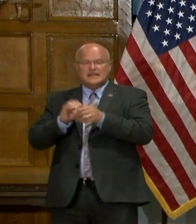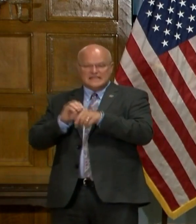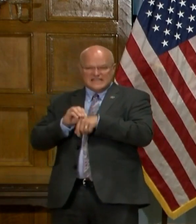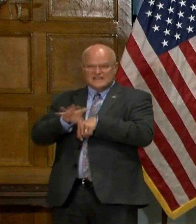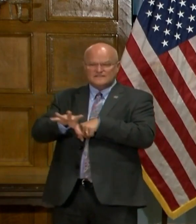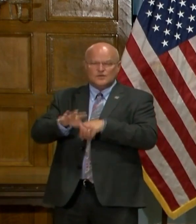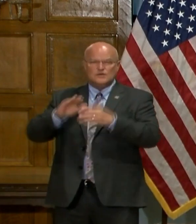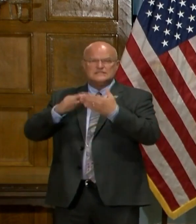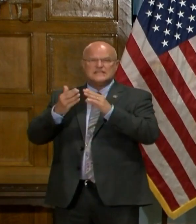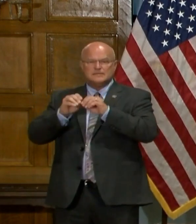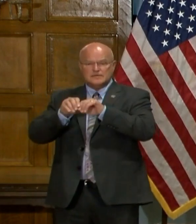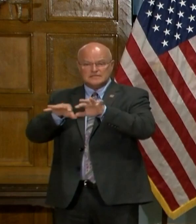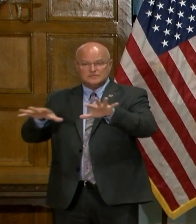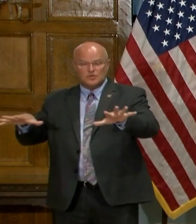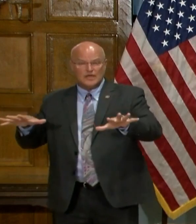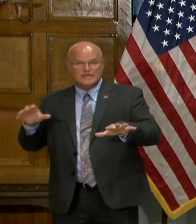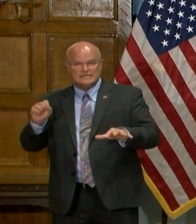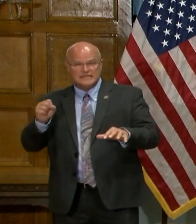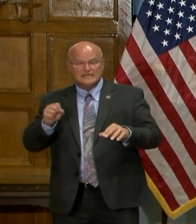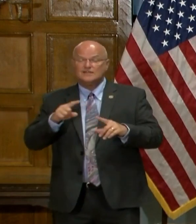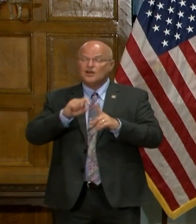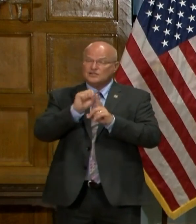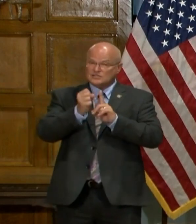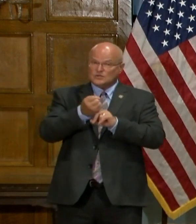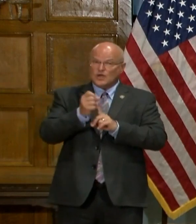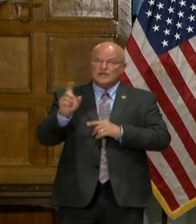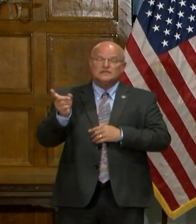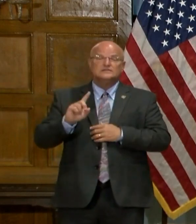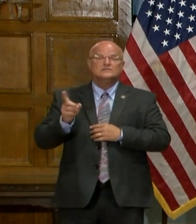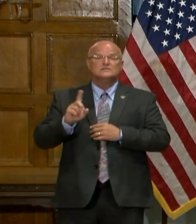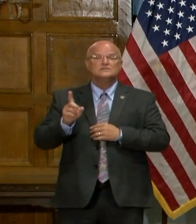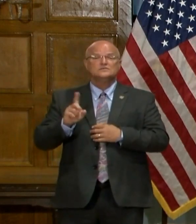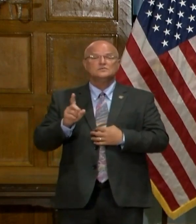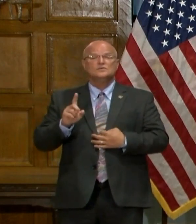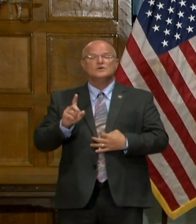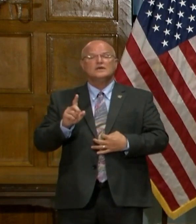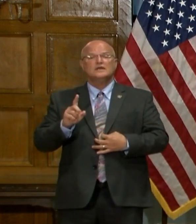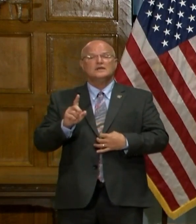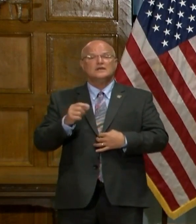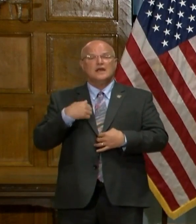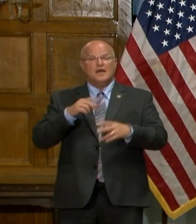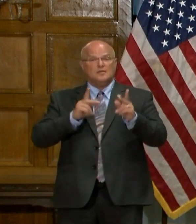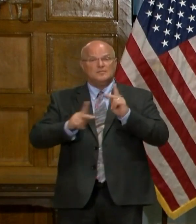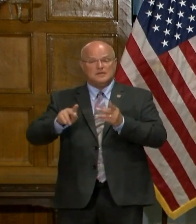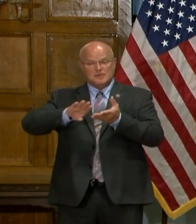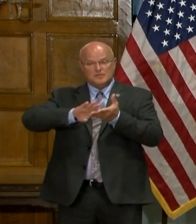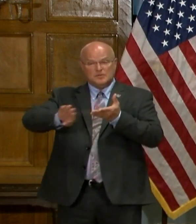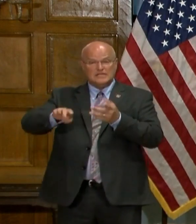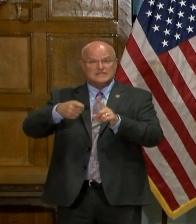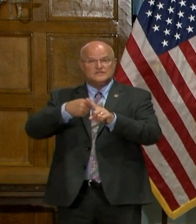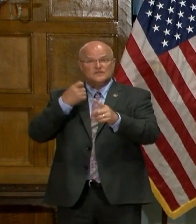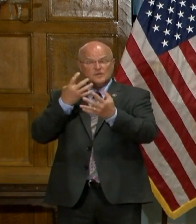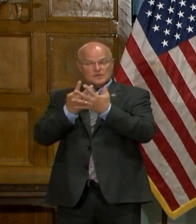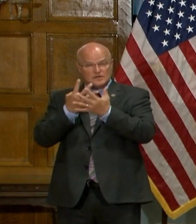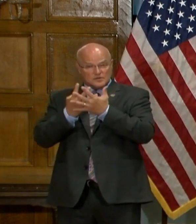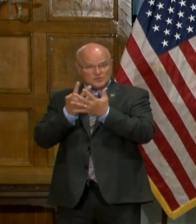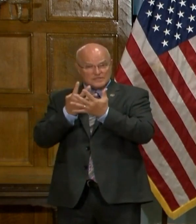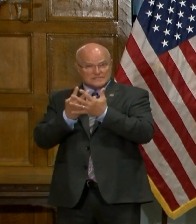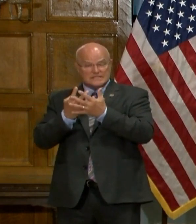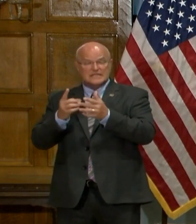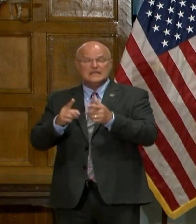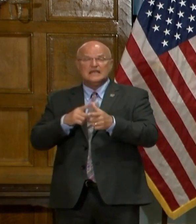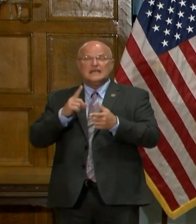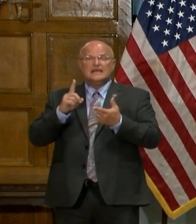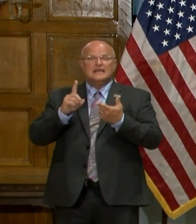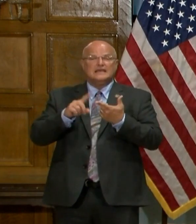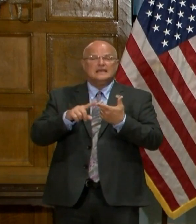influence community spread? There are situations in which, for example, people have been released from a correctional facility,